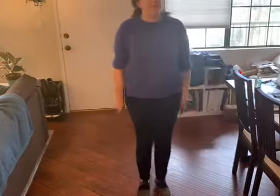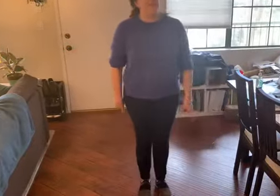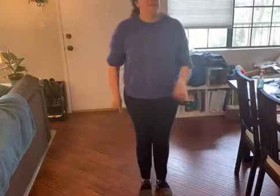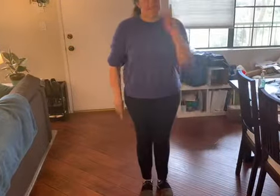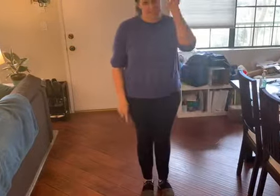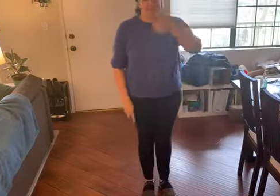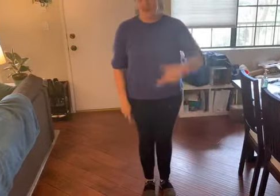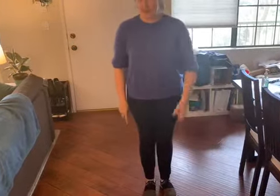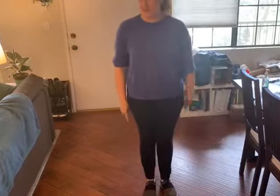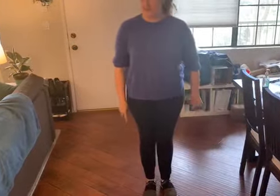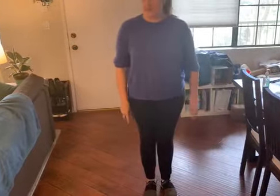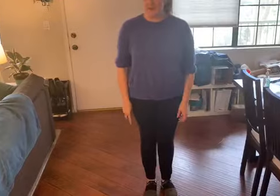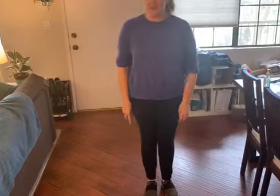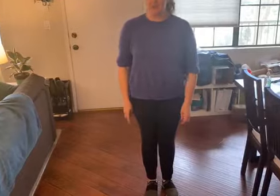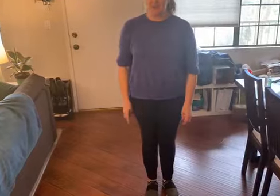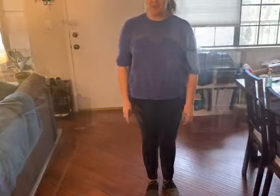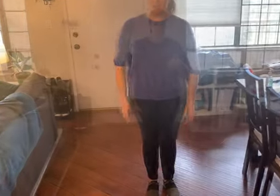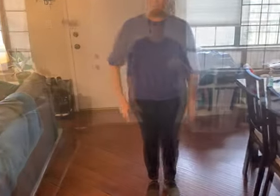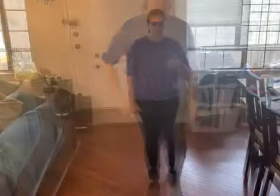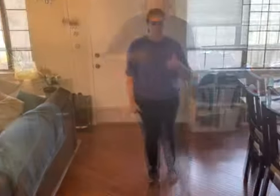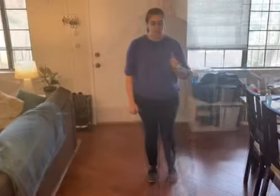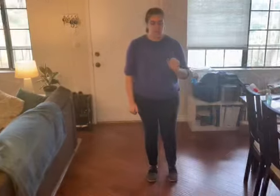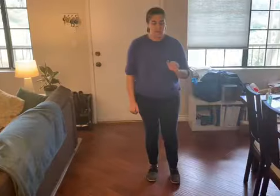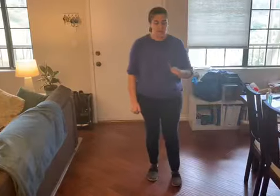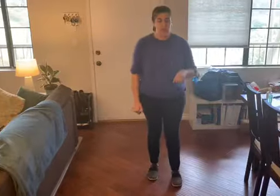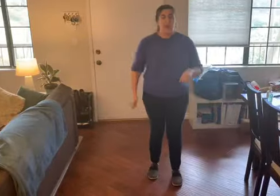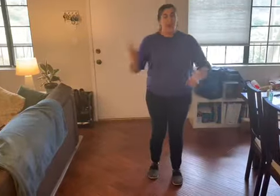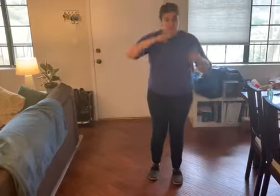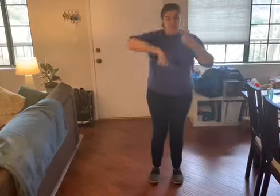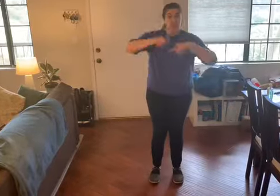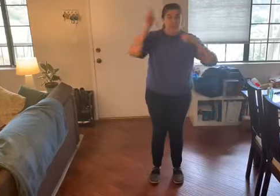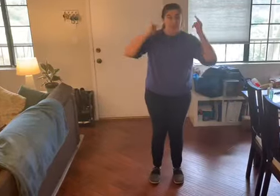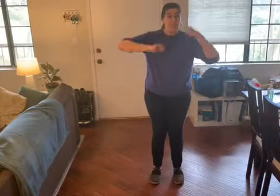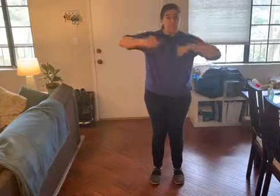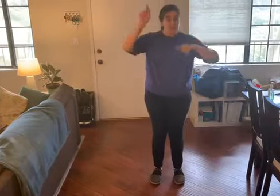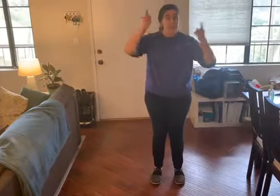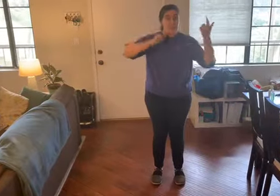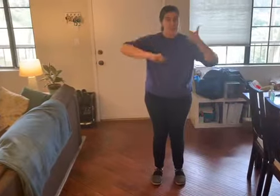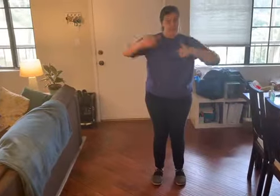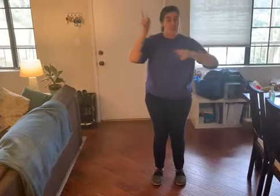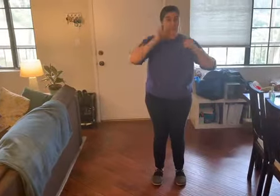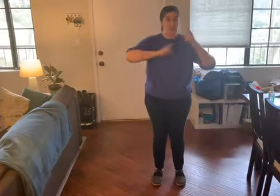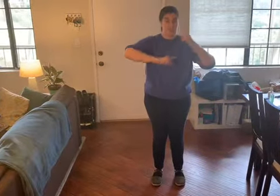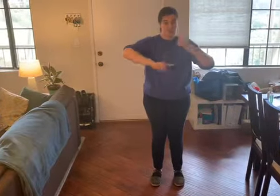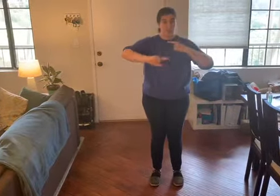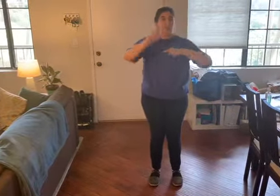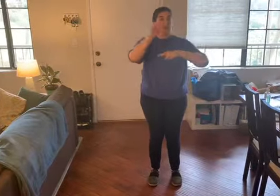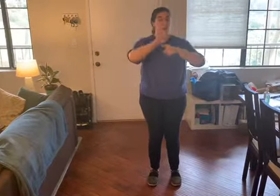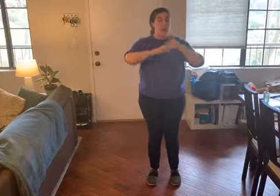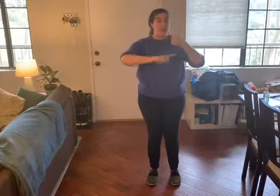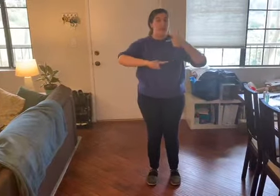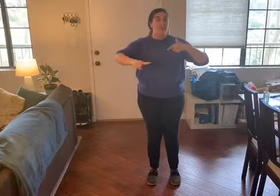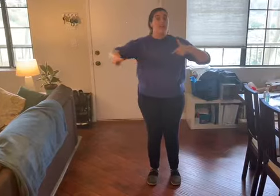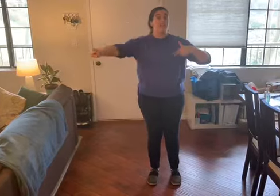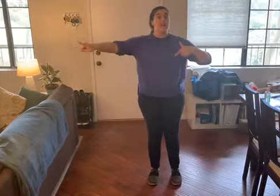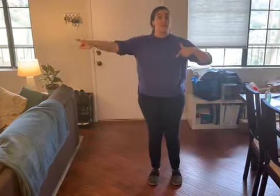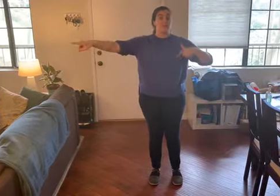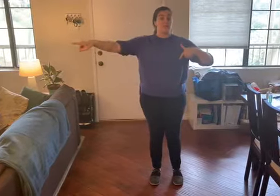forward to the fast part. I know that's what kids really want to try. So you can really hear the music kind of start to gradually get faster, which is